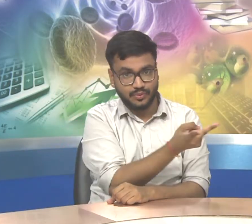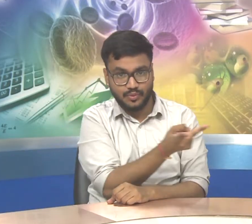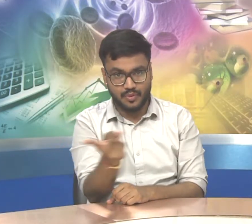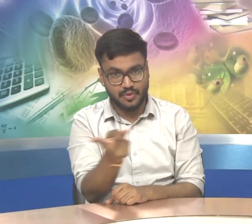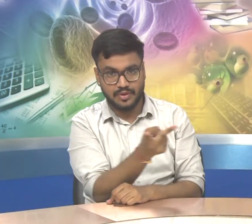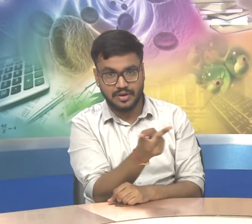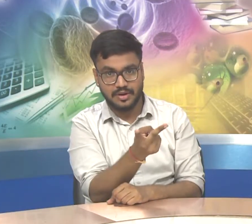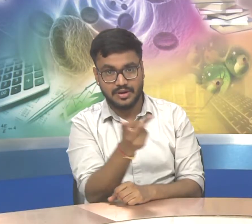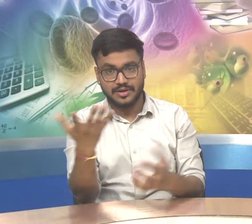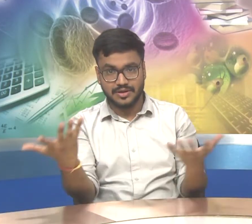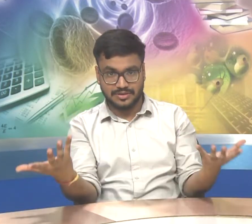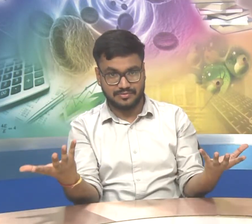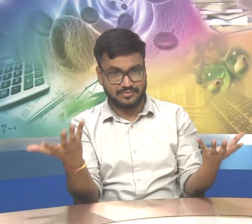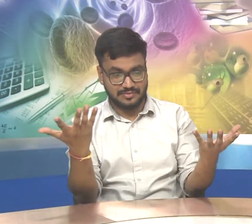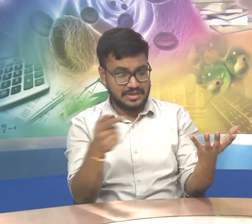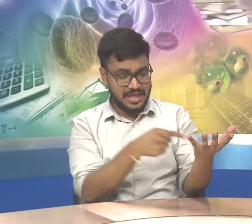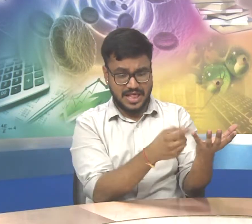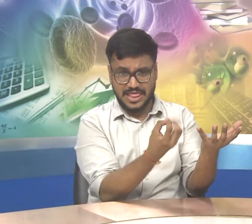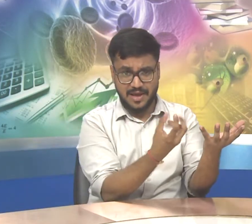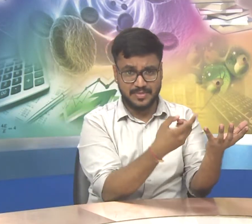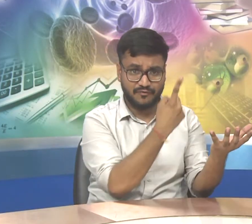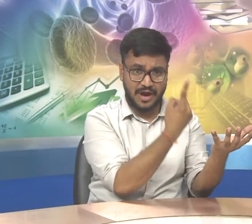It shows 1 gram of hydrogen,